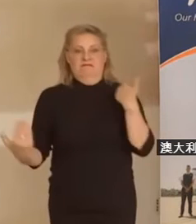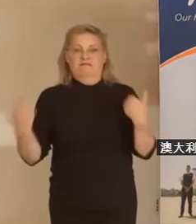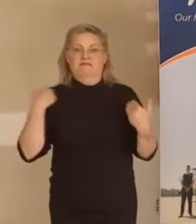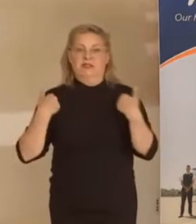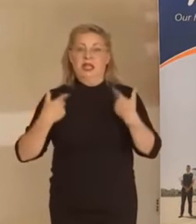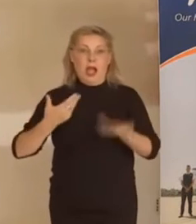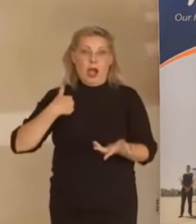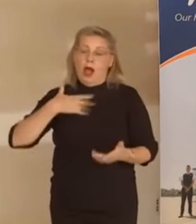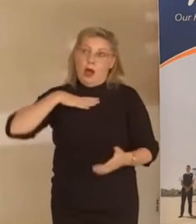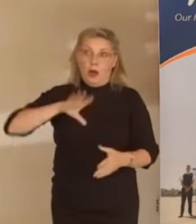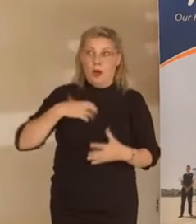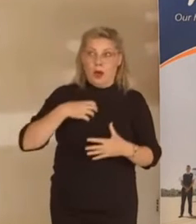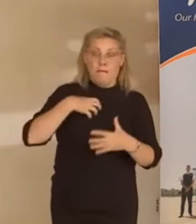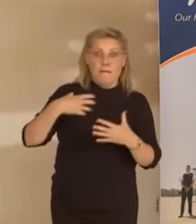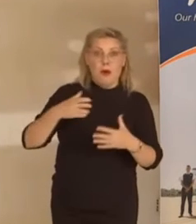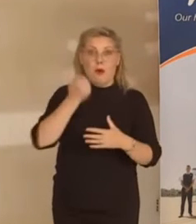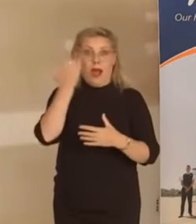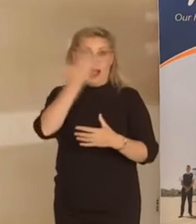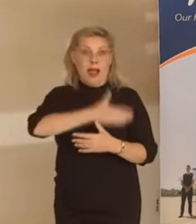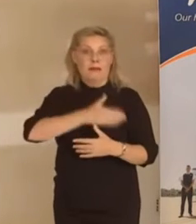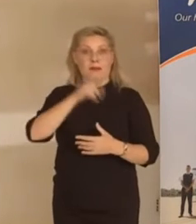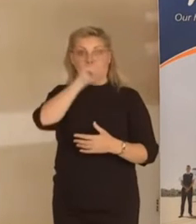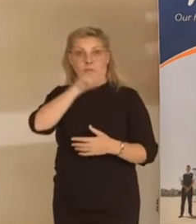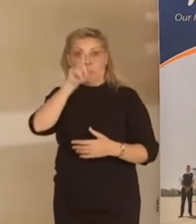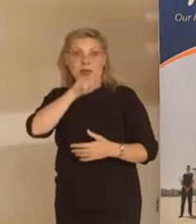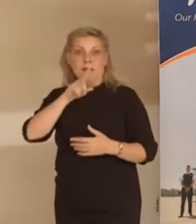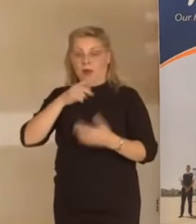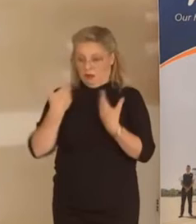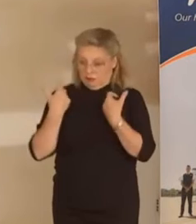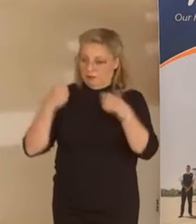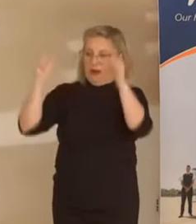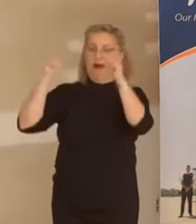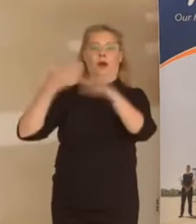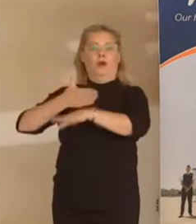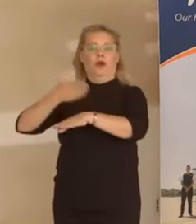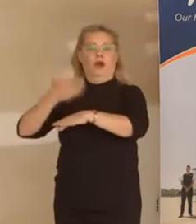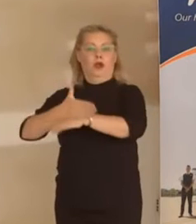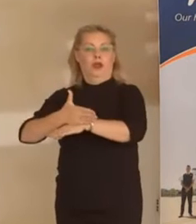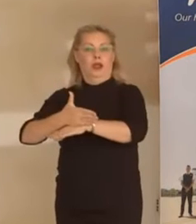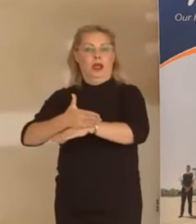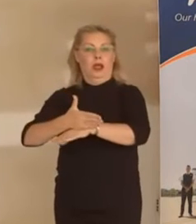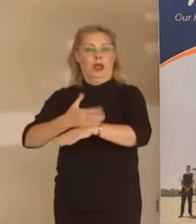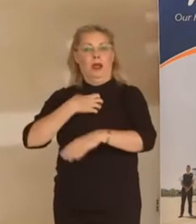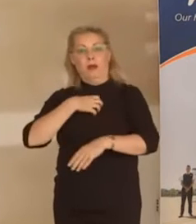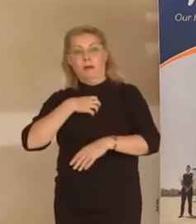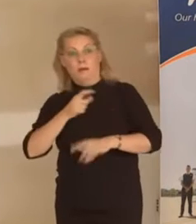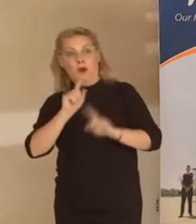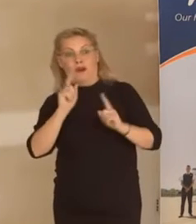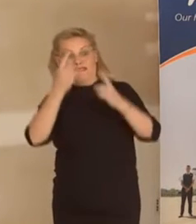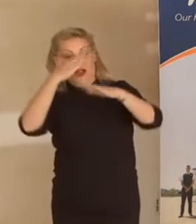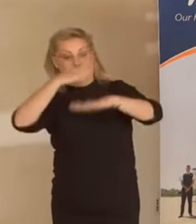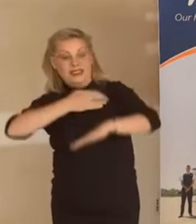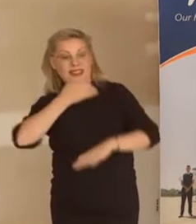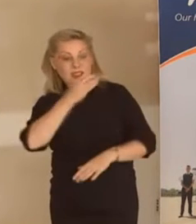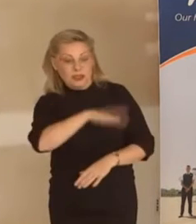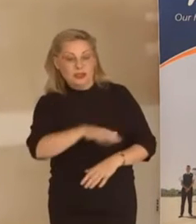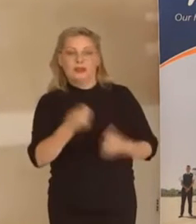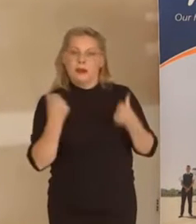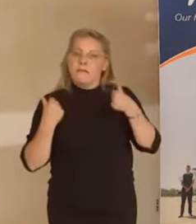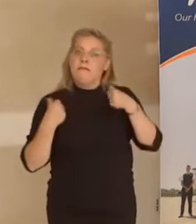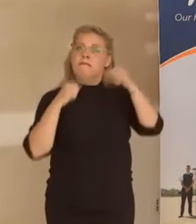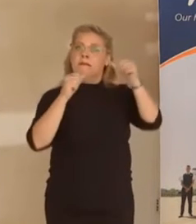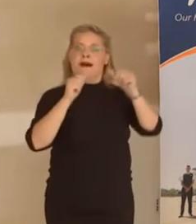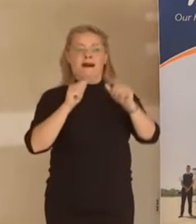Indigenous Australians in work. I want to see more Indigenous kids completing school, going on to vocational training